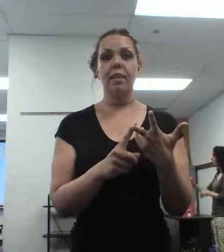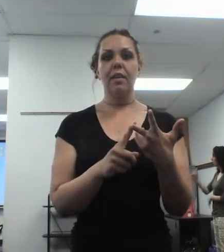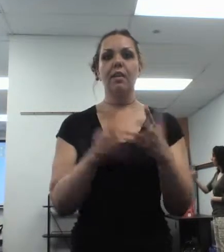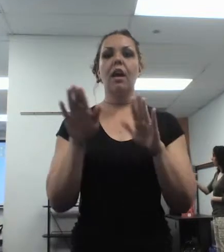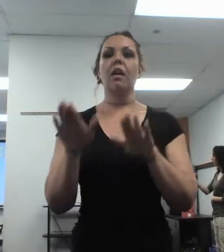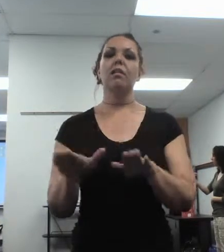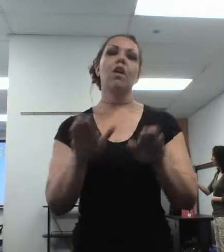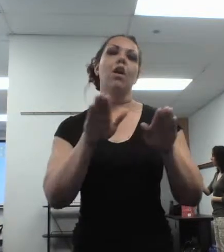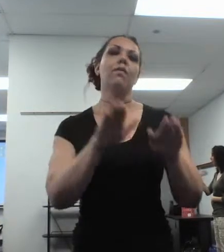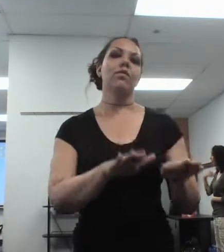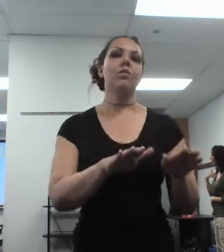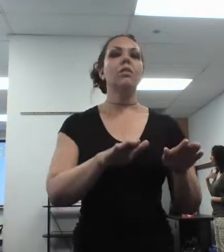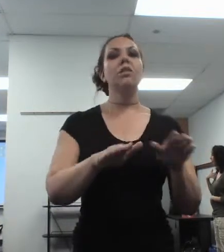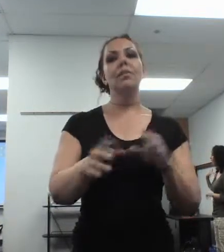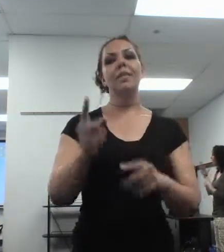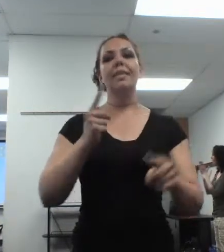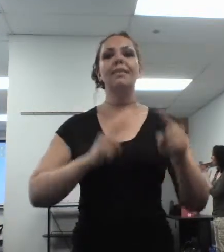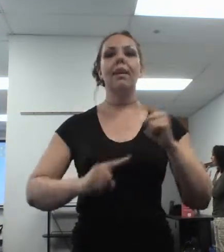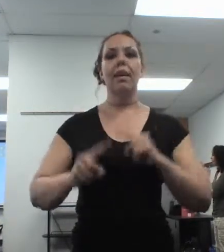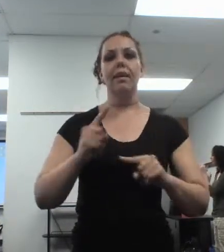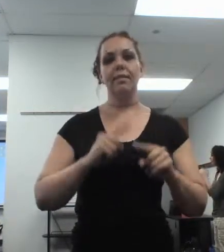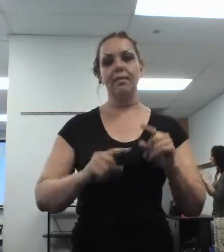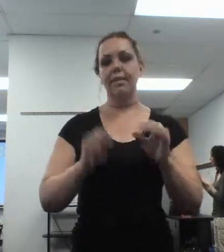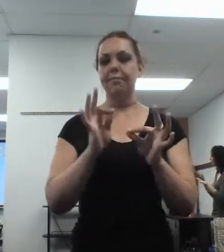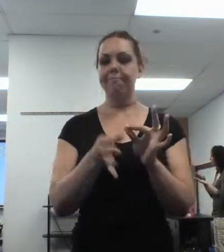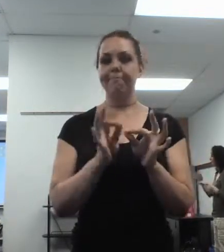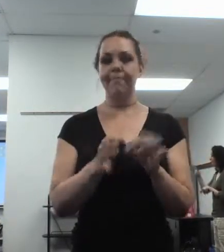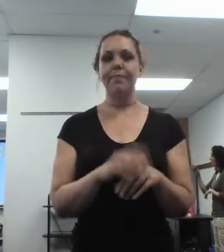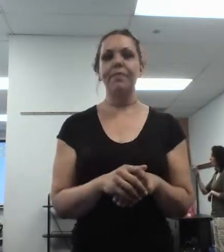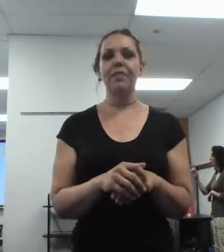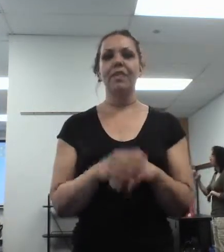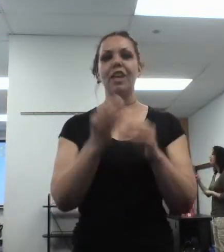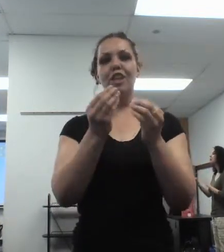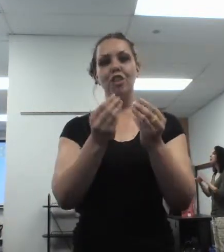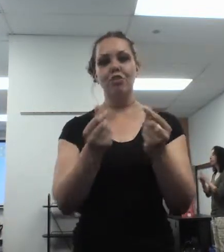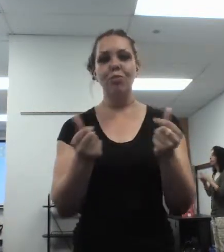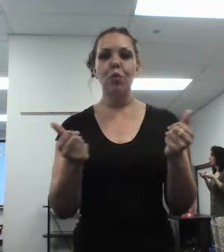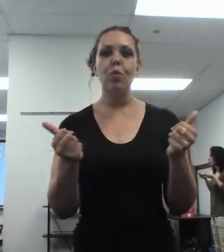Meaning? So pausing, nice and smooth, very fluid. 4.